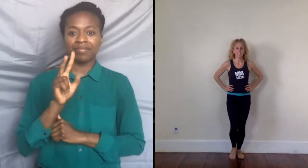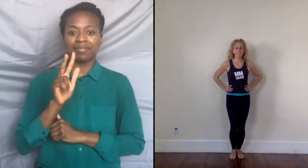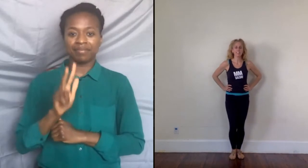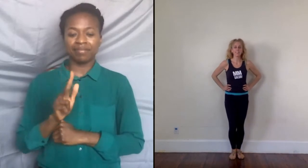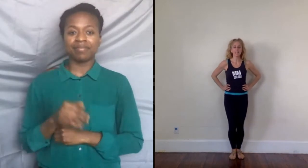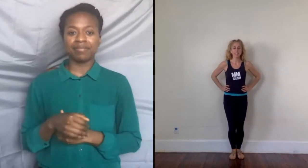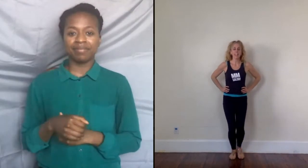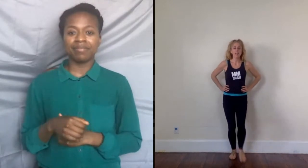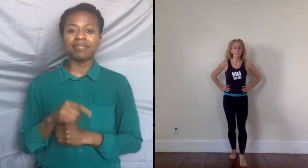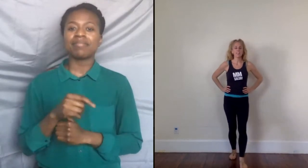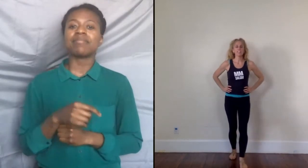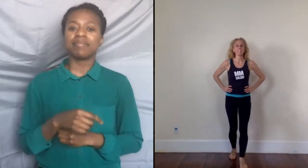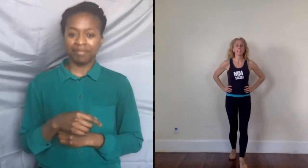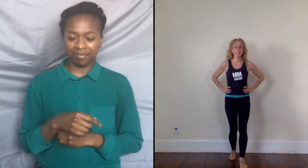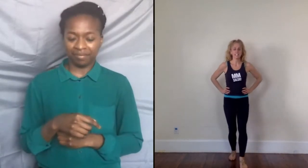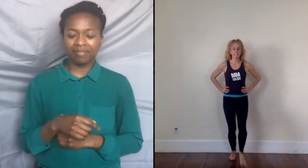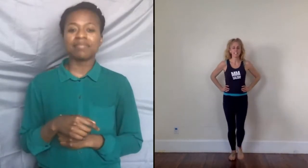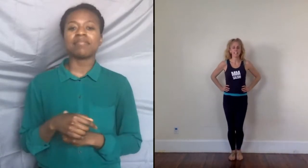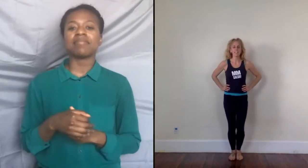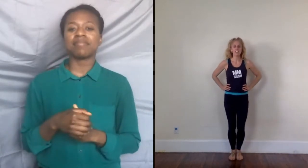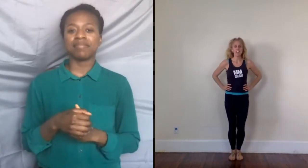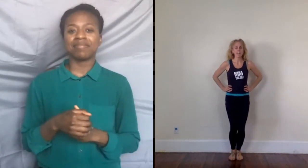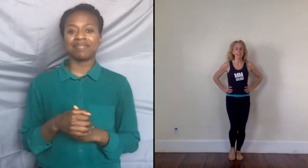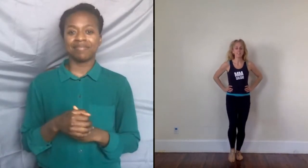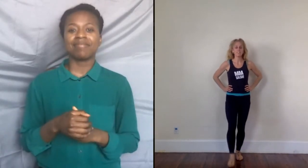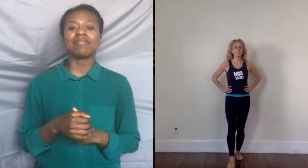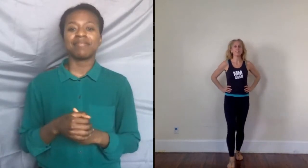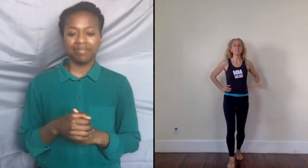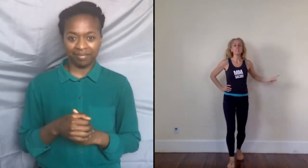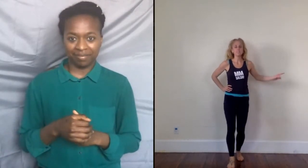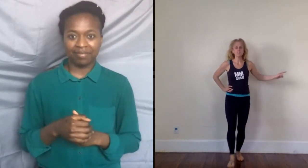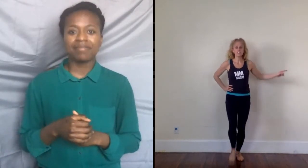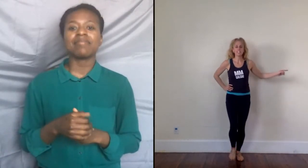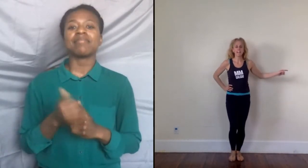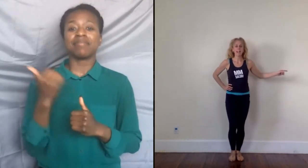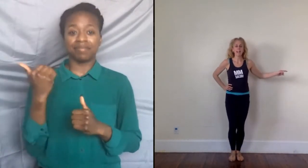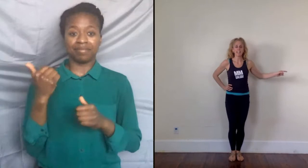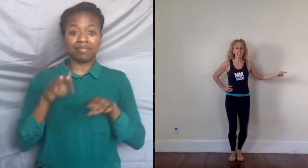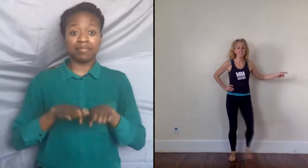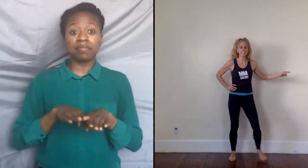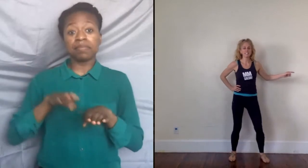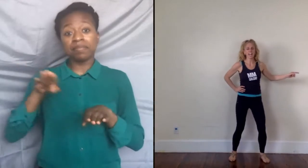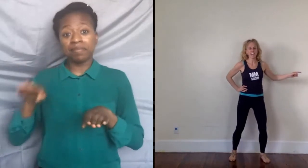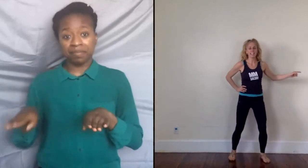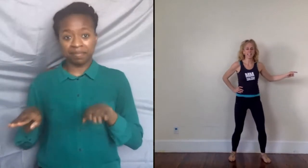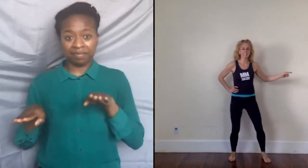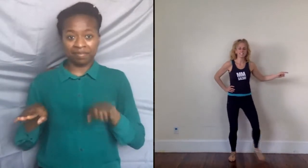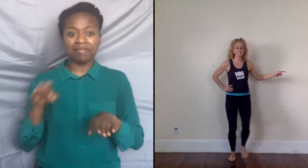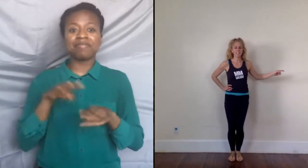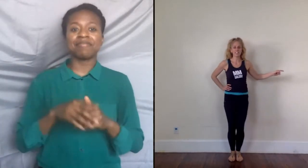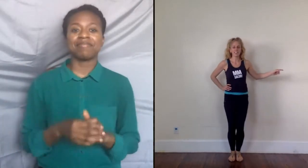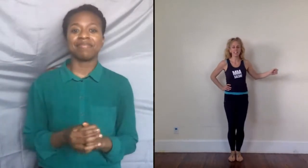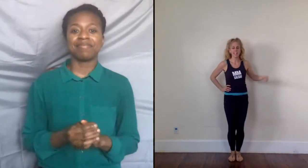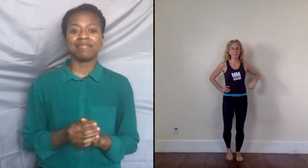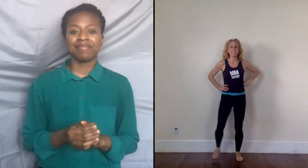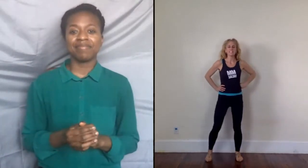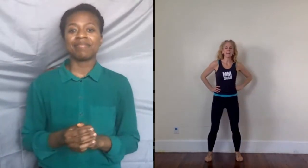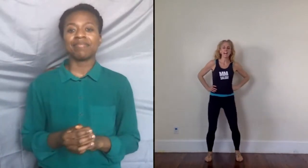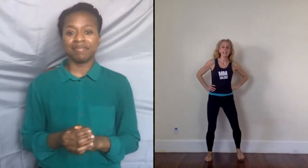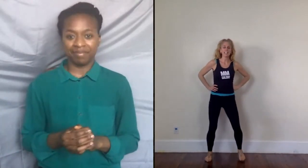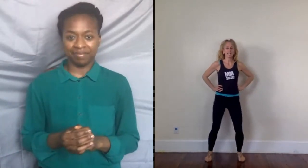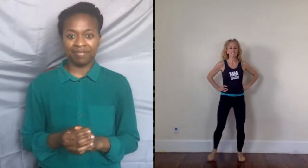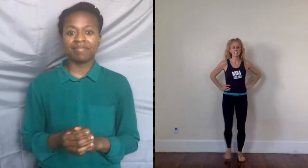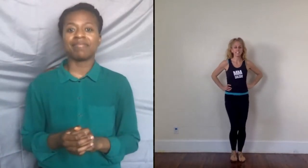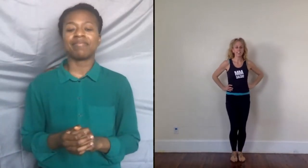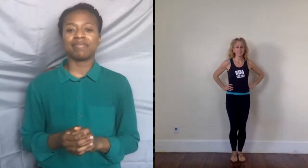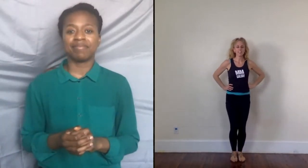and together, and front and together, and front to the side and together, and